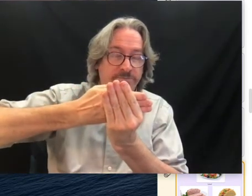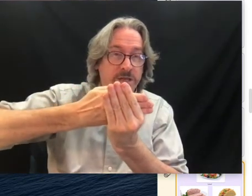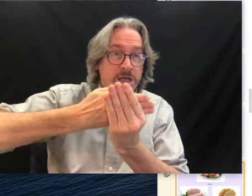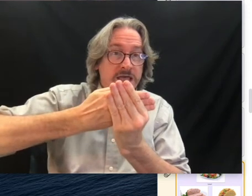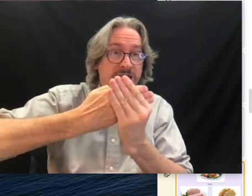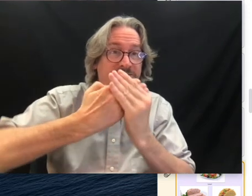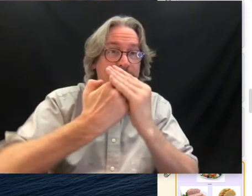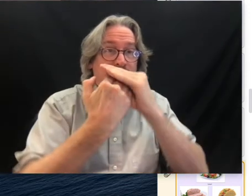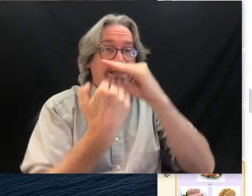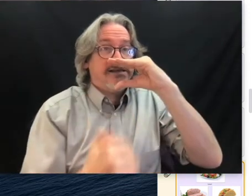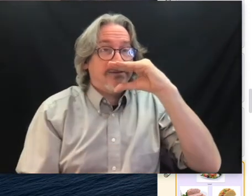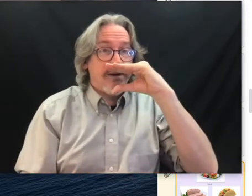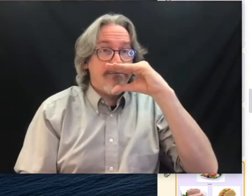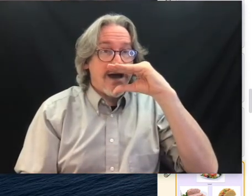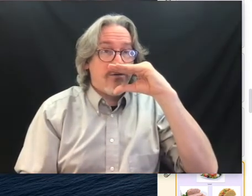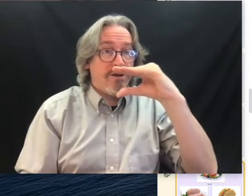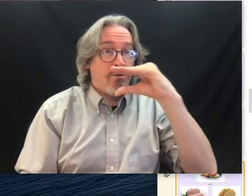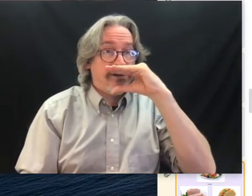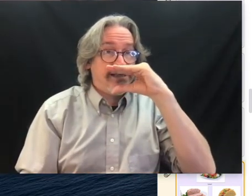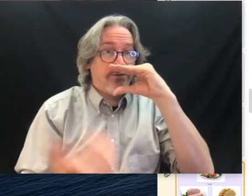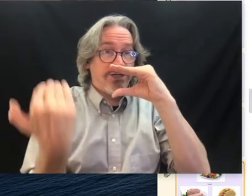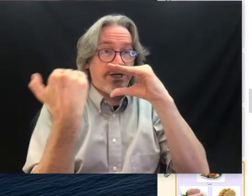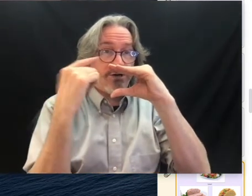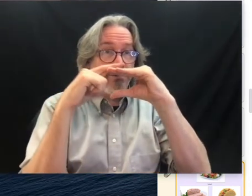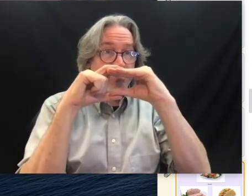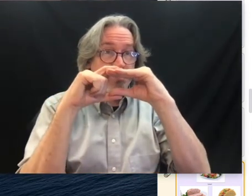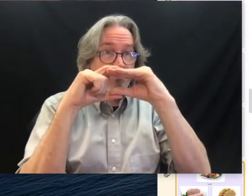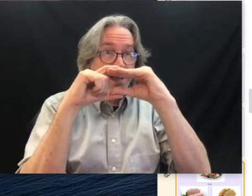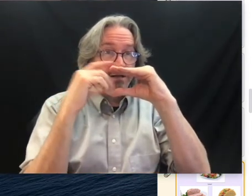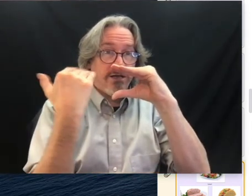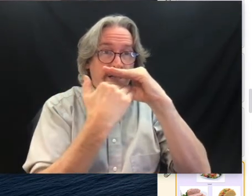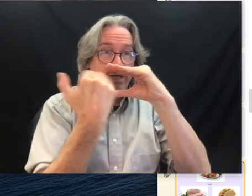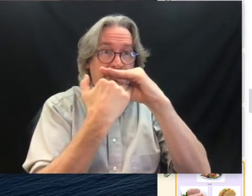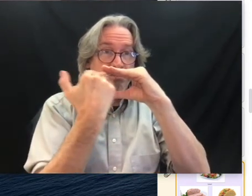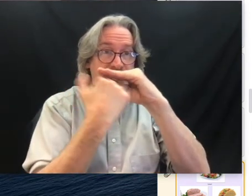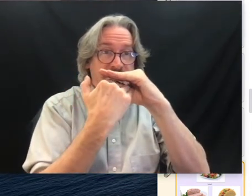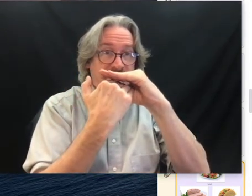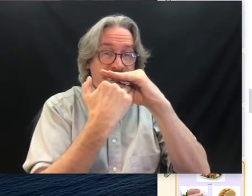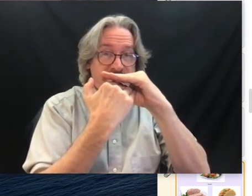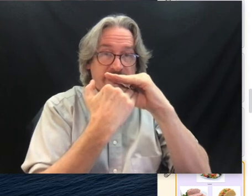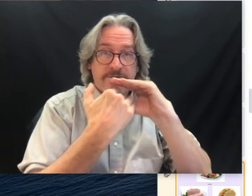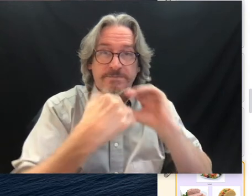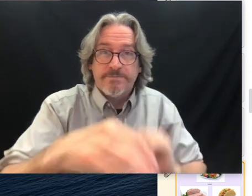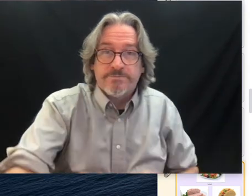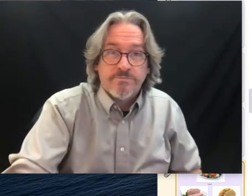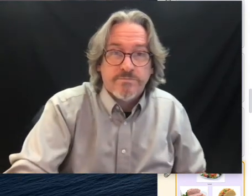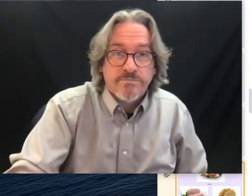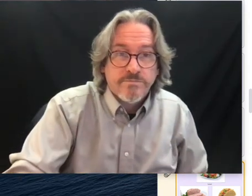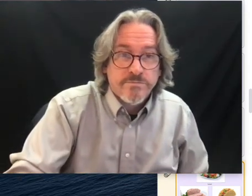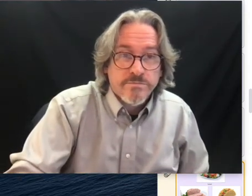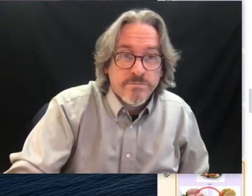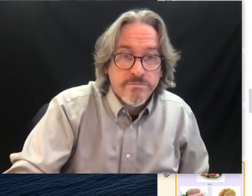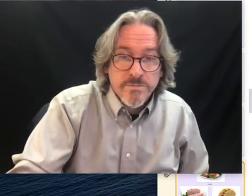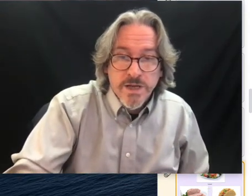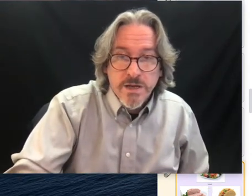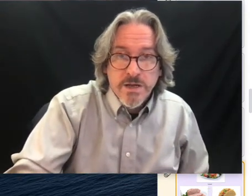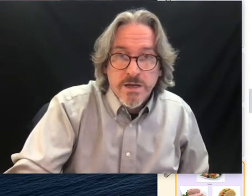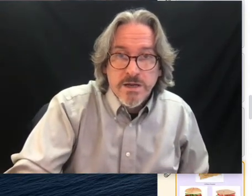right? If I bring this up to my mouth and hold the sandwich here, here is the bread. Here's the stuff inside.